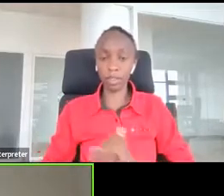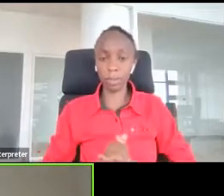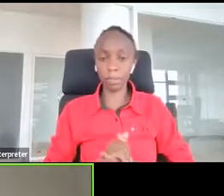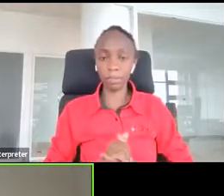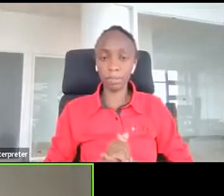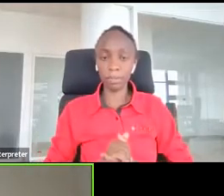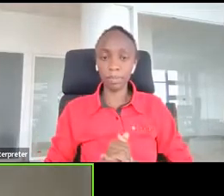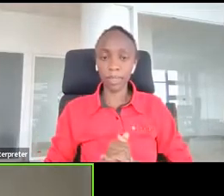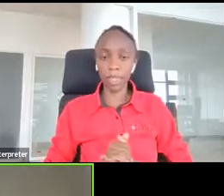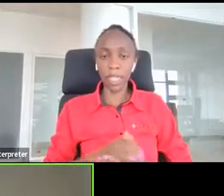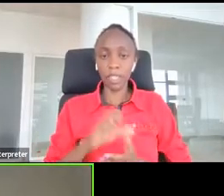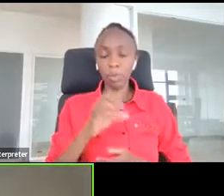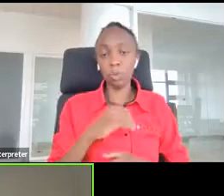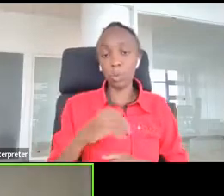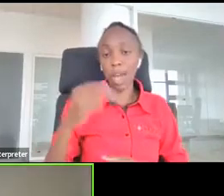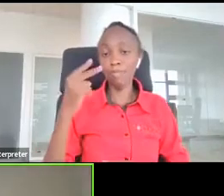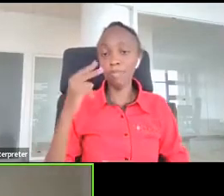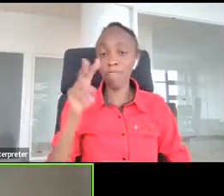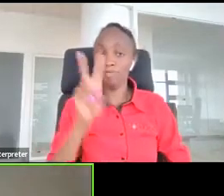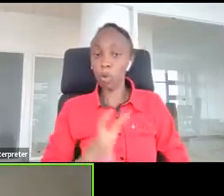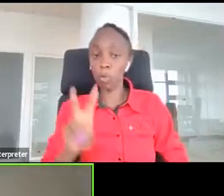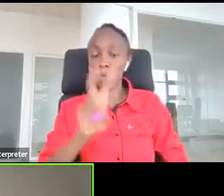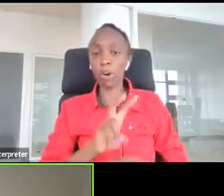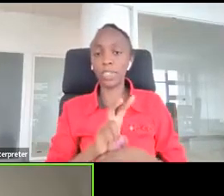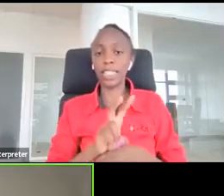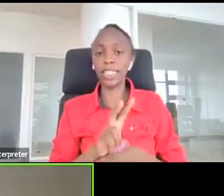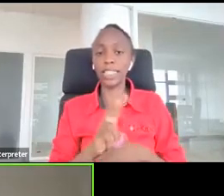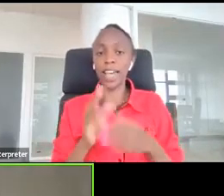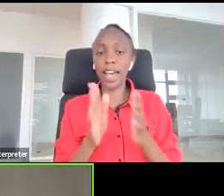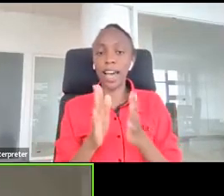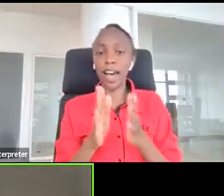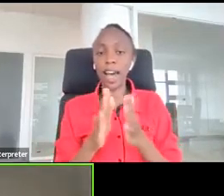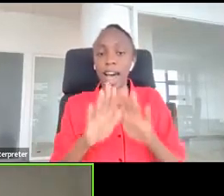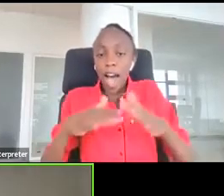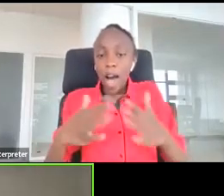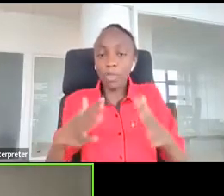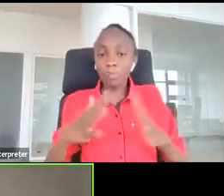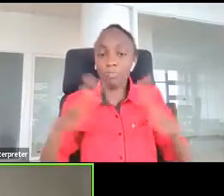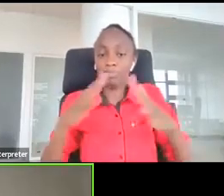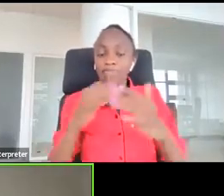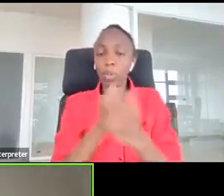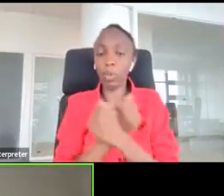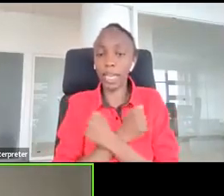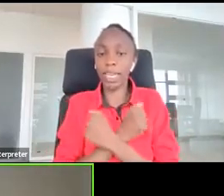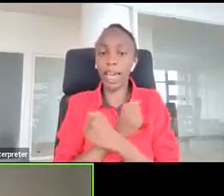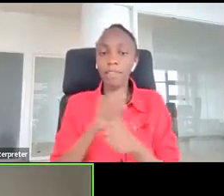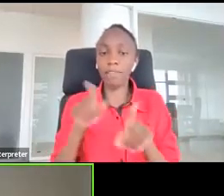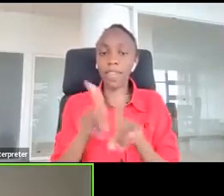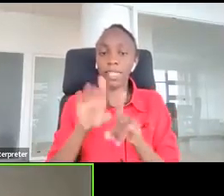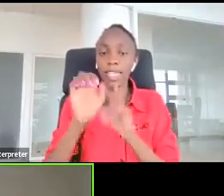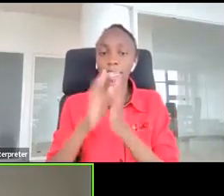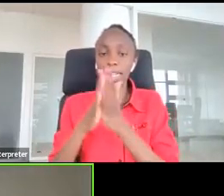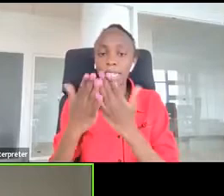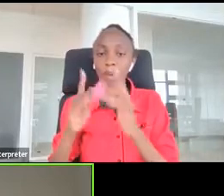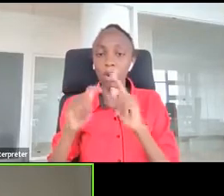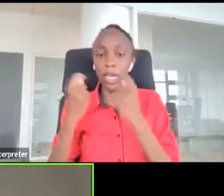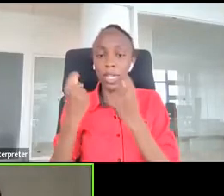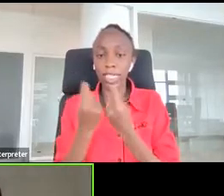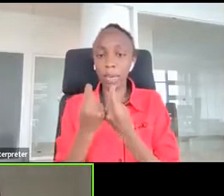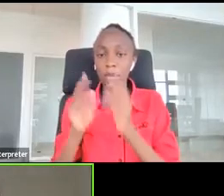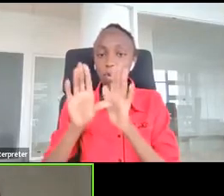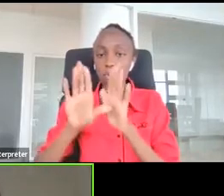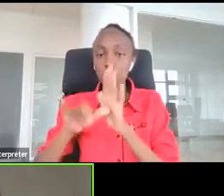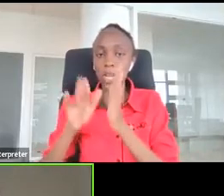great admiration and growing affection as Ikitabu, Will and the team have delivered on this project